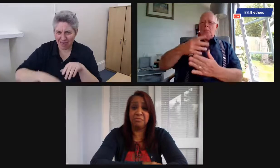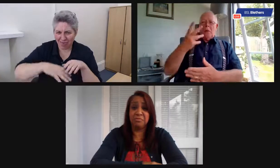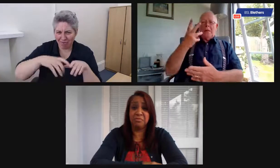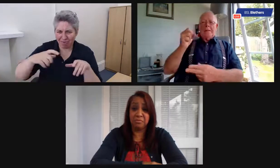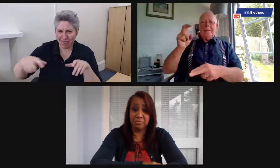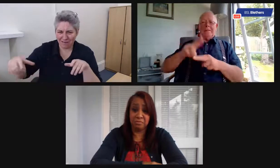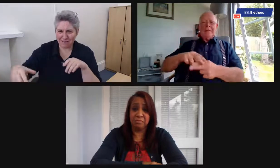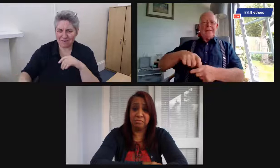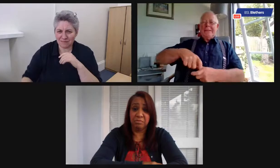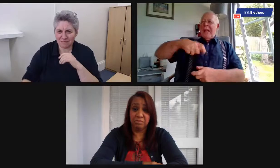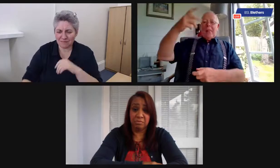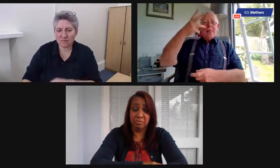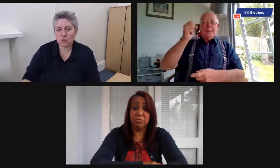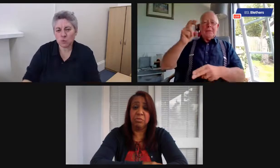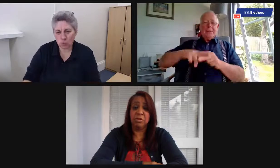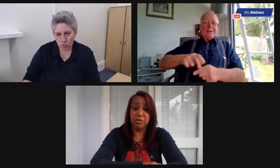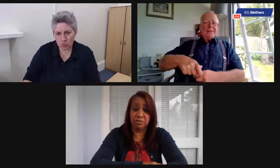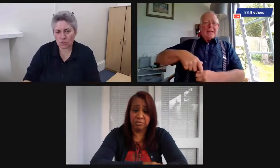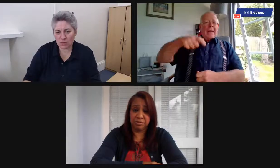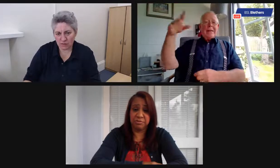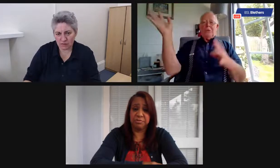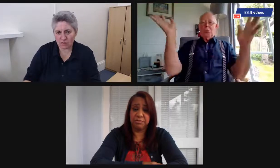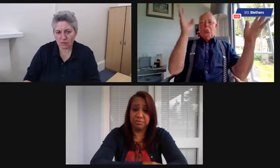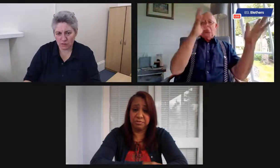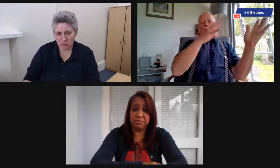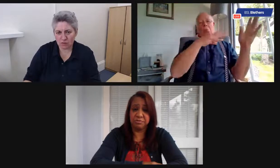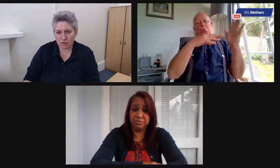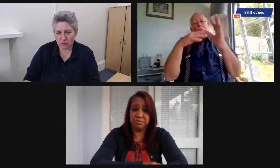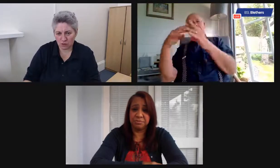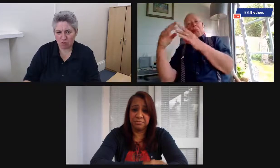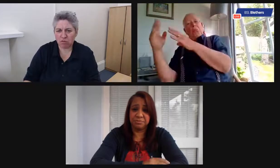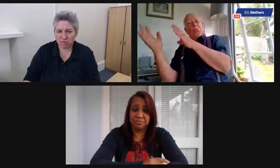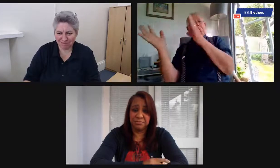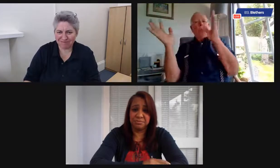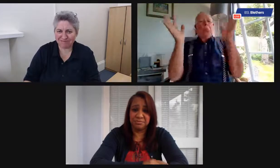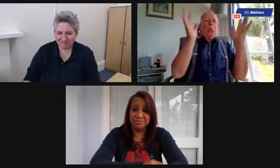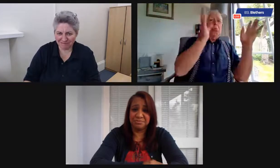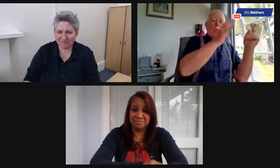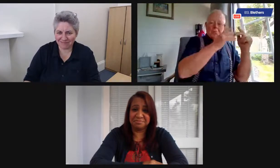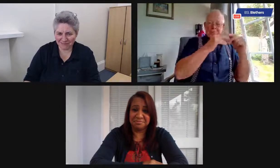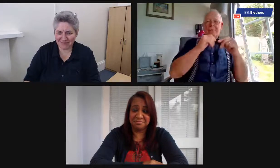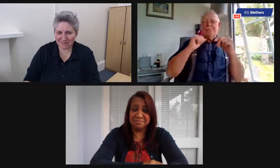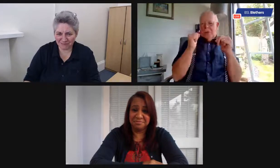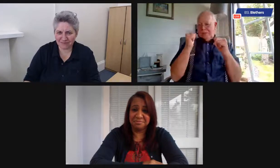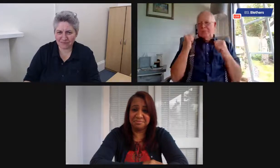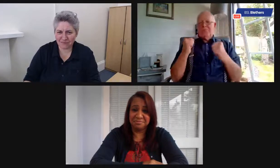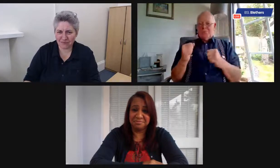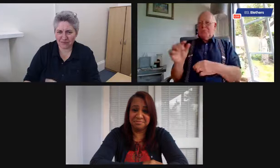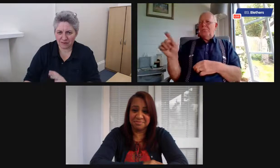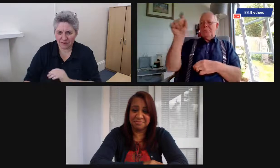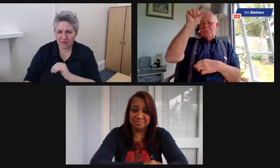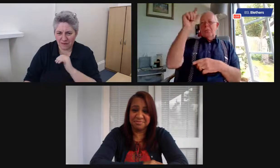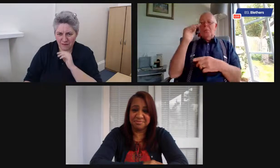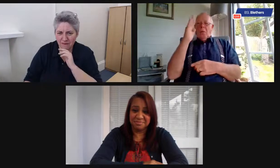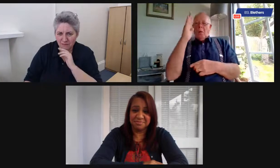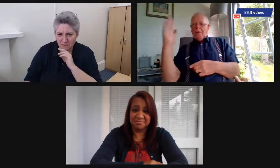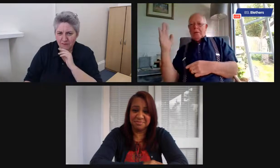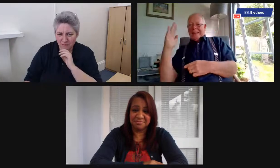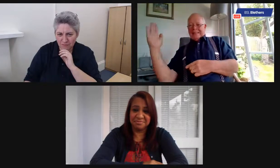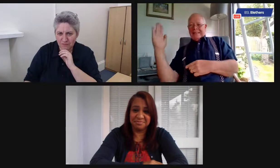big, thick, frondy Yeah. seaweed. It can grow up to 30 feet. It's huge. It waves about in the water in these kelp forests in the water.